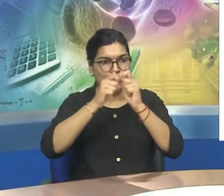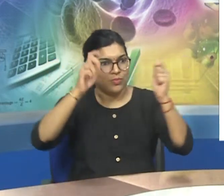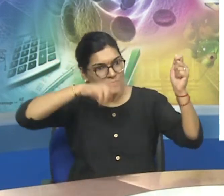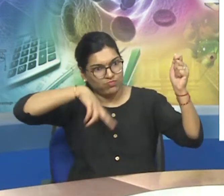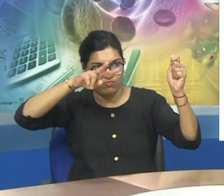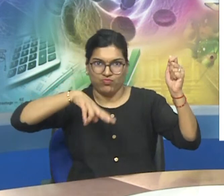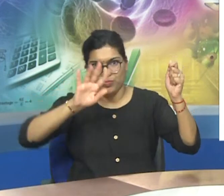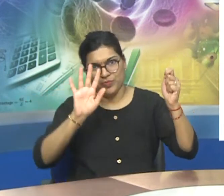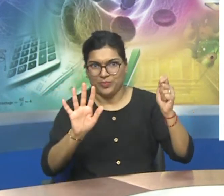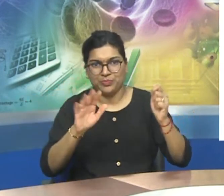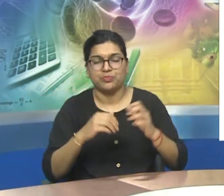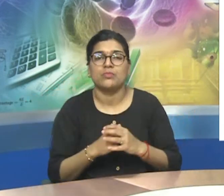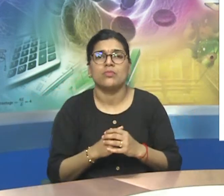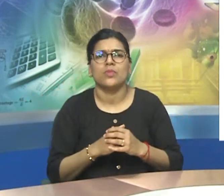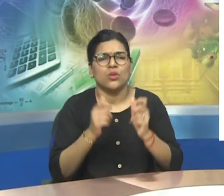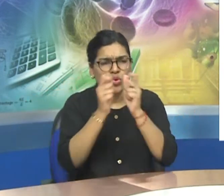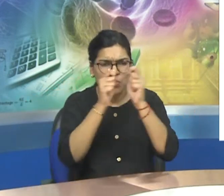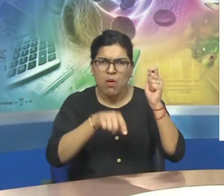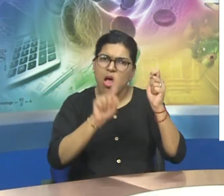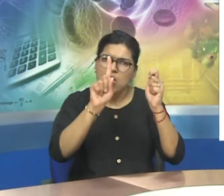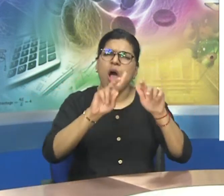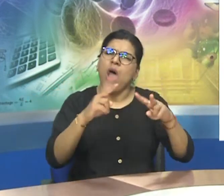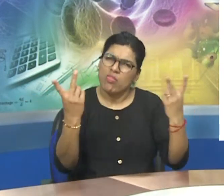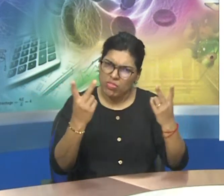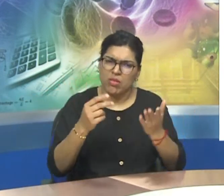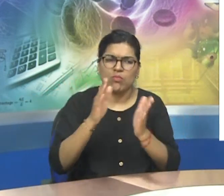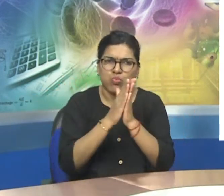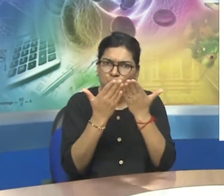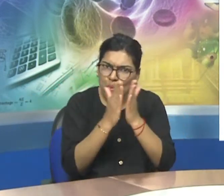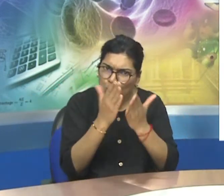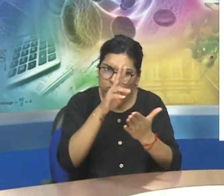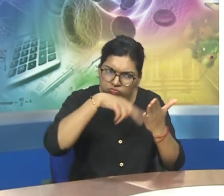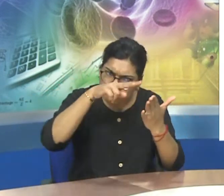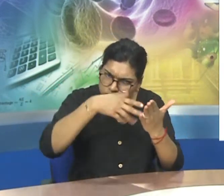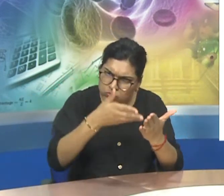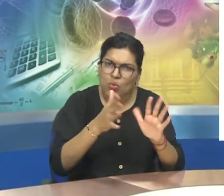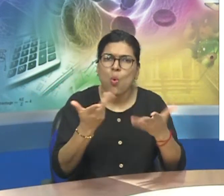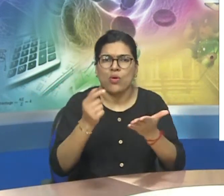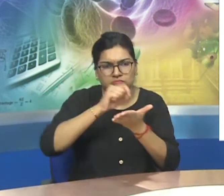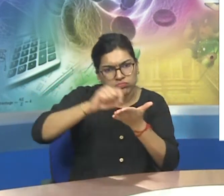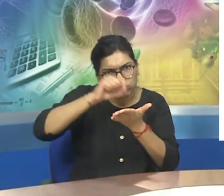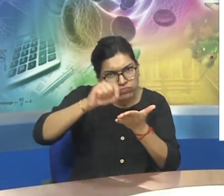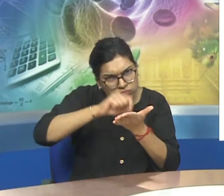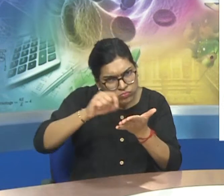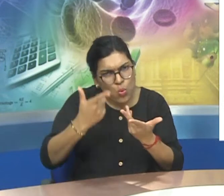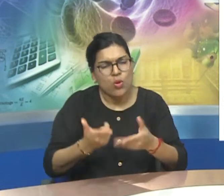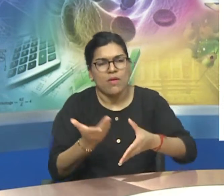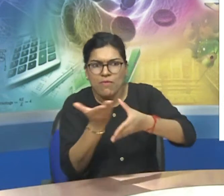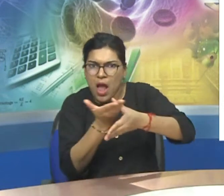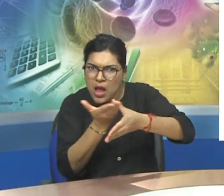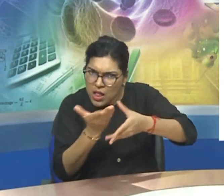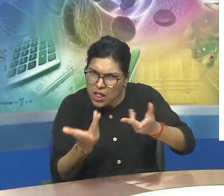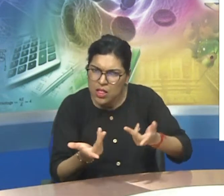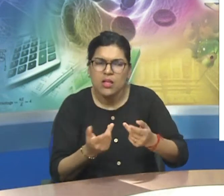Let me tell you with an example. For example, in newspaper, it can be used for different types of